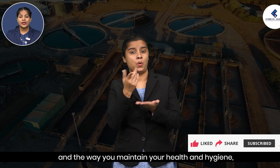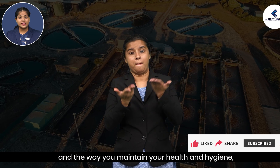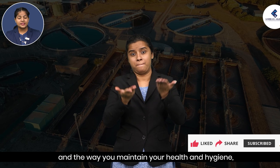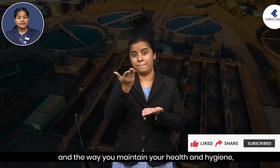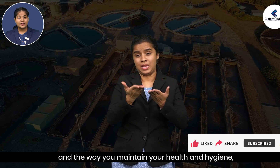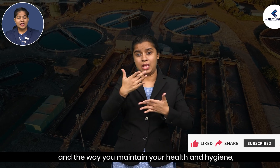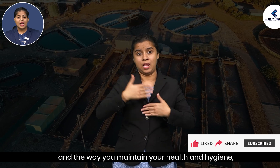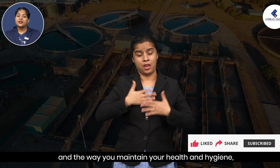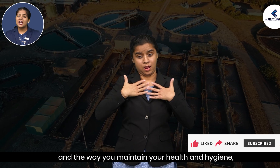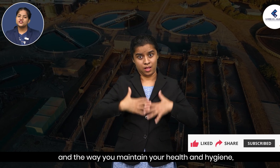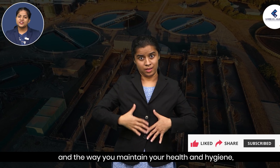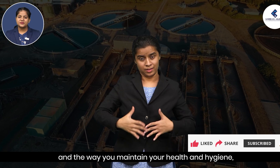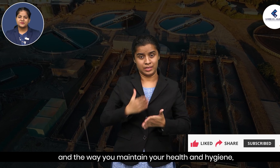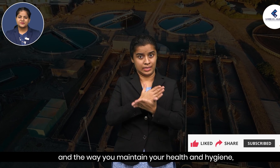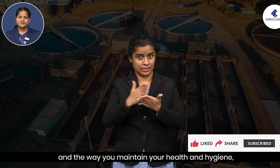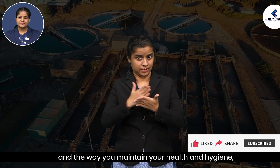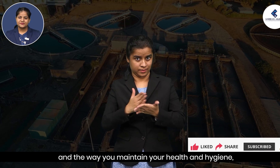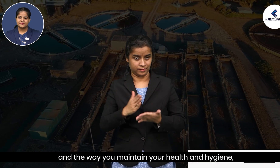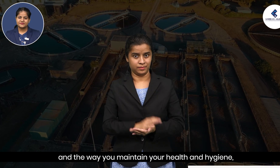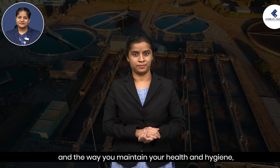maintain your health and hygiene.